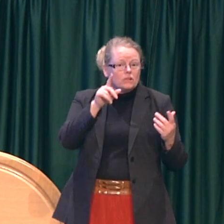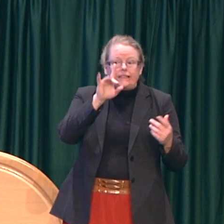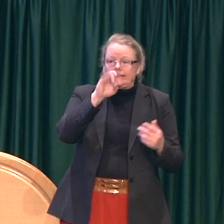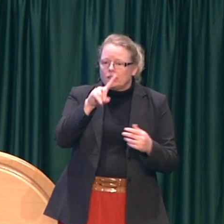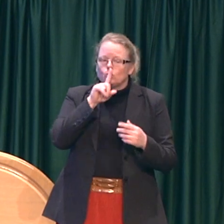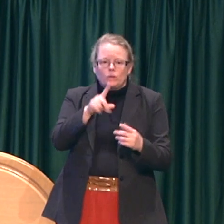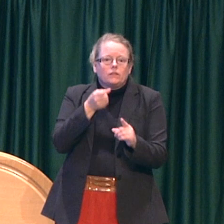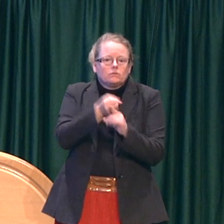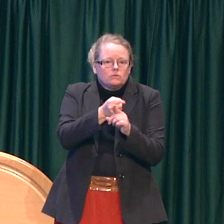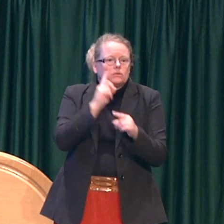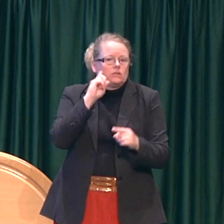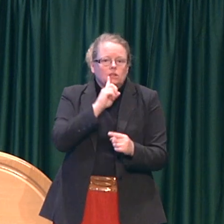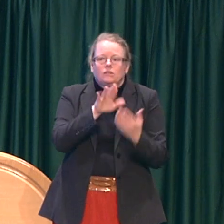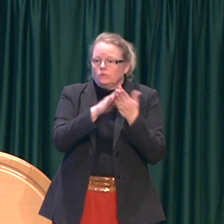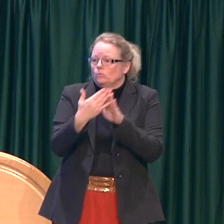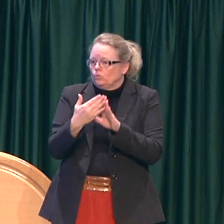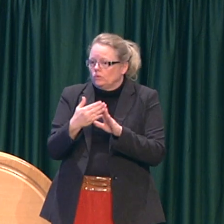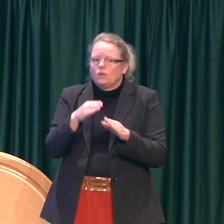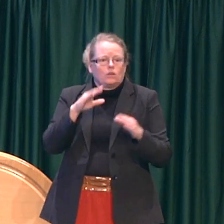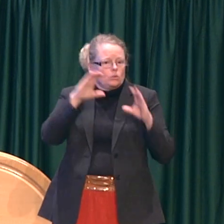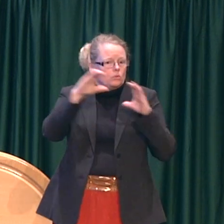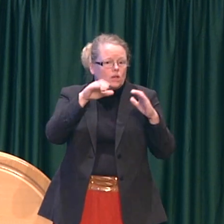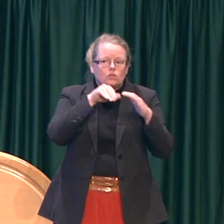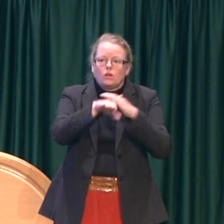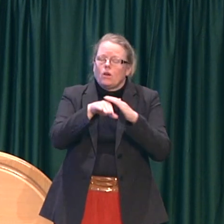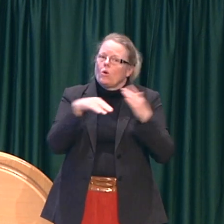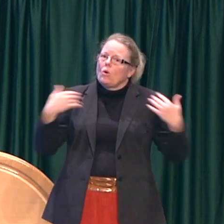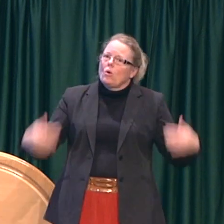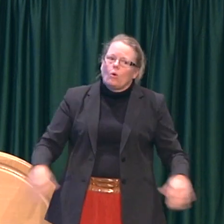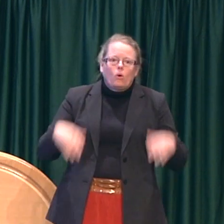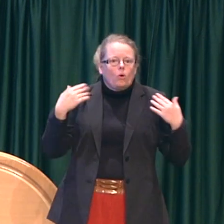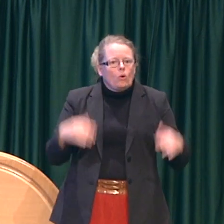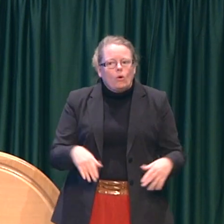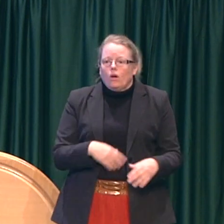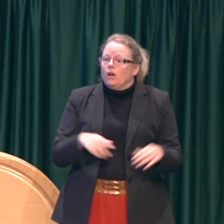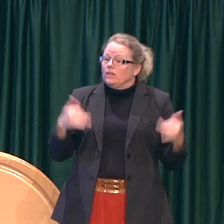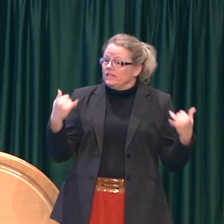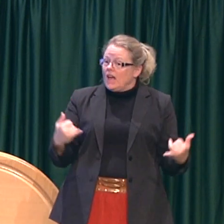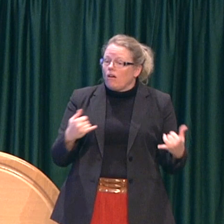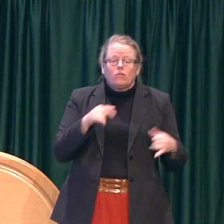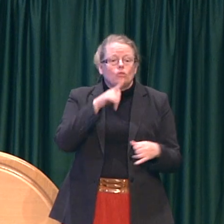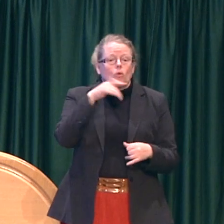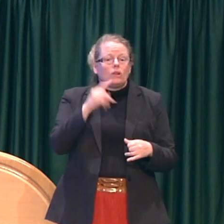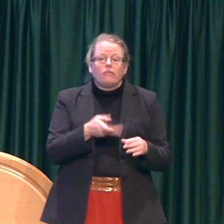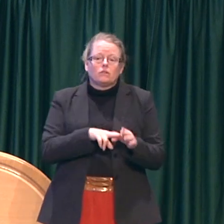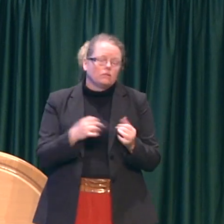So TTYs did impact the deaf community, right? Communication access was